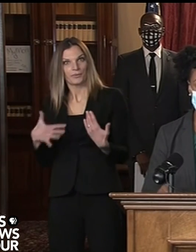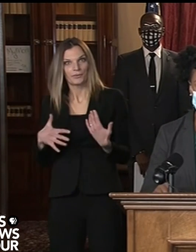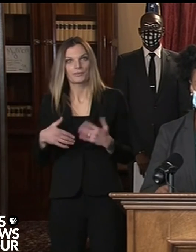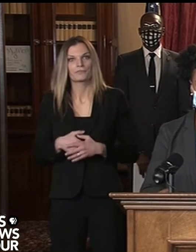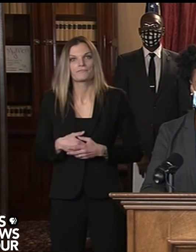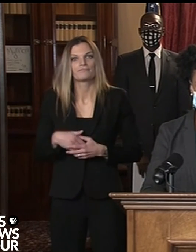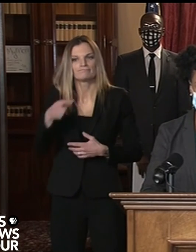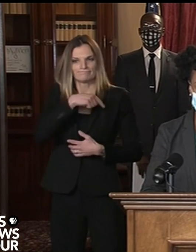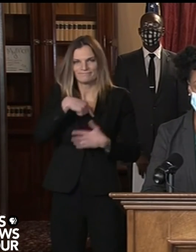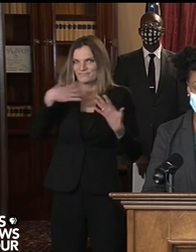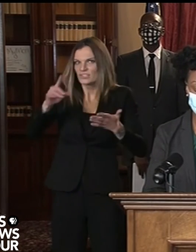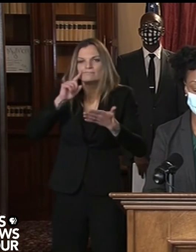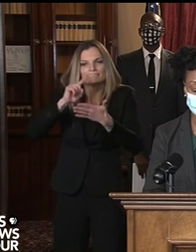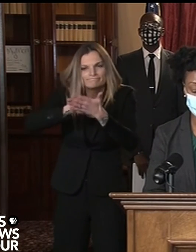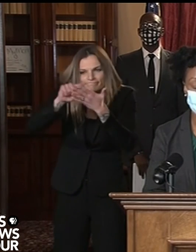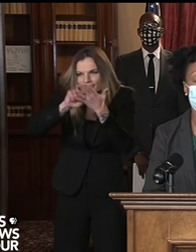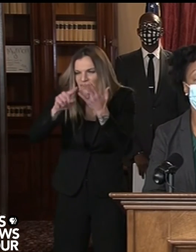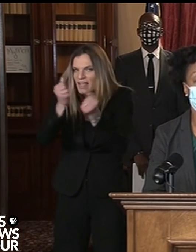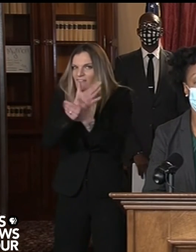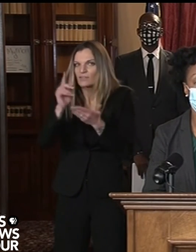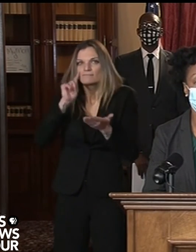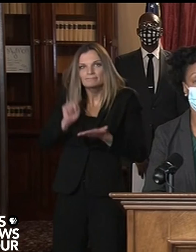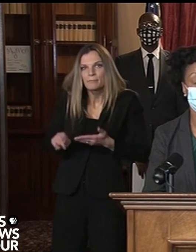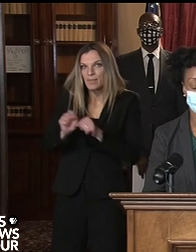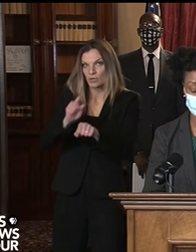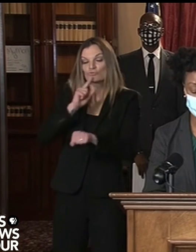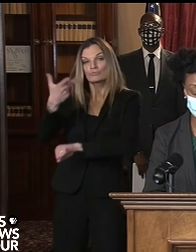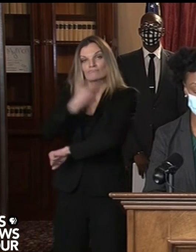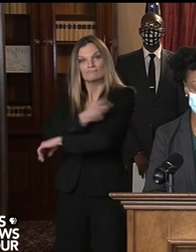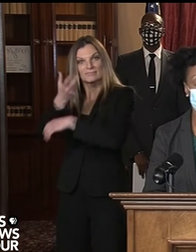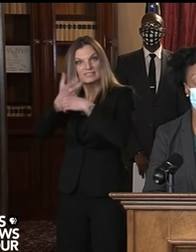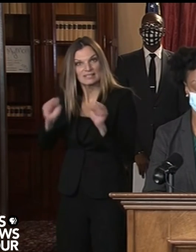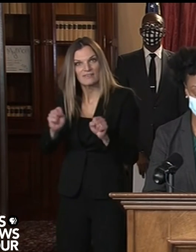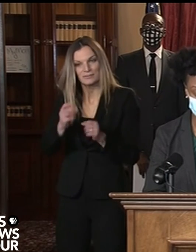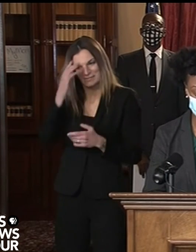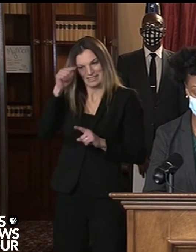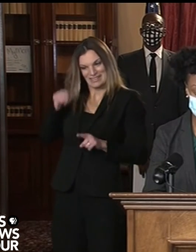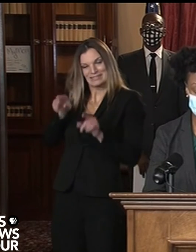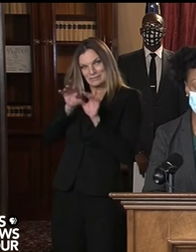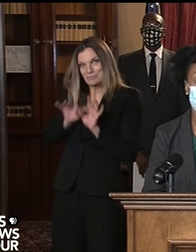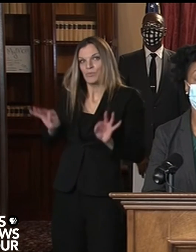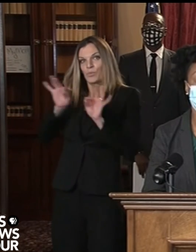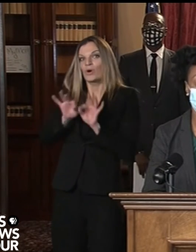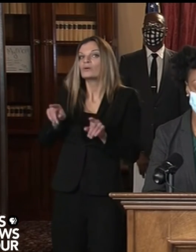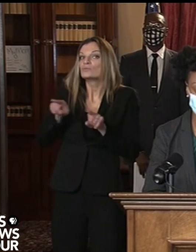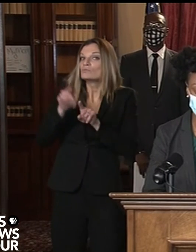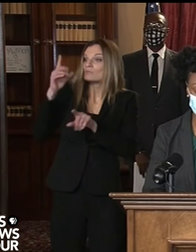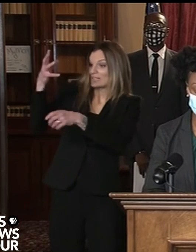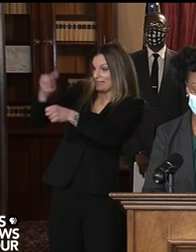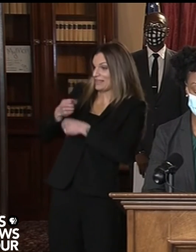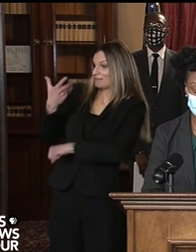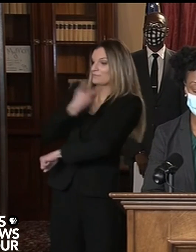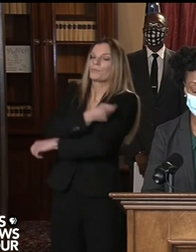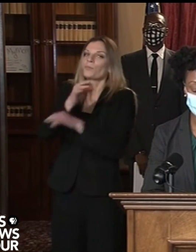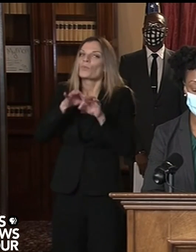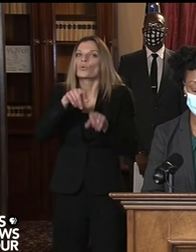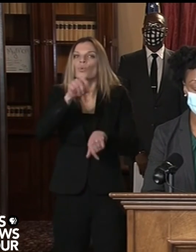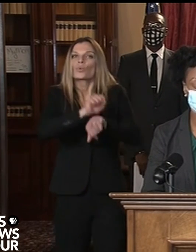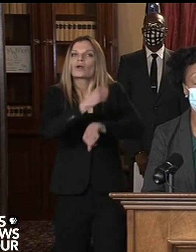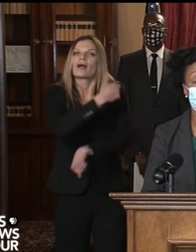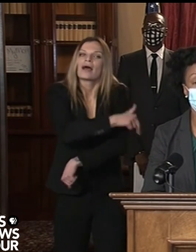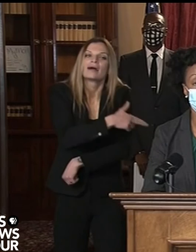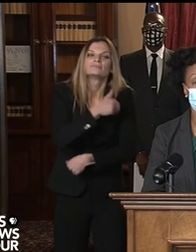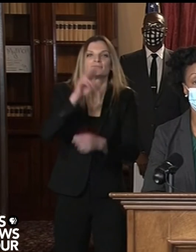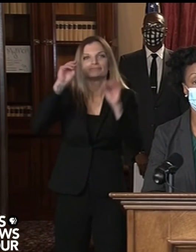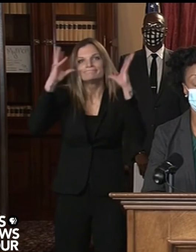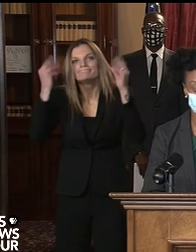month, we want to make sure that those who are most critical to keeping our healthcare system functioning, our essential workers, and those who are